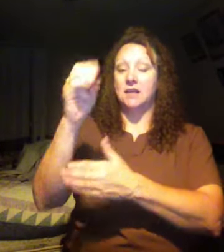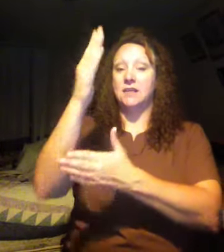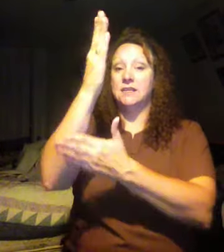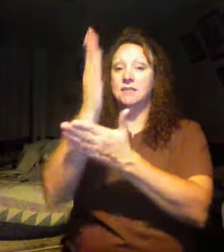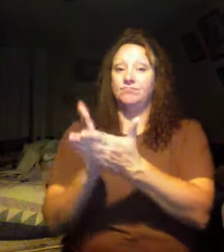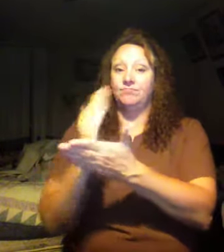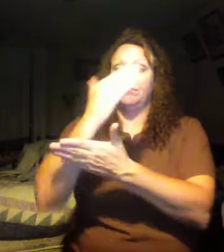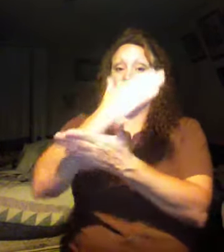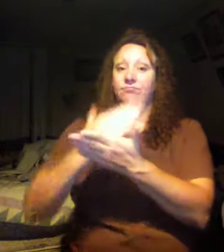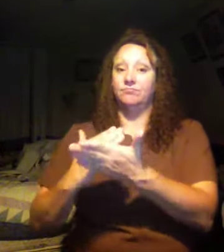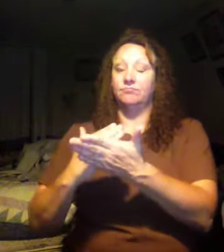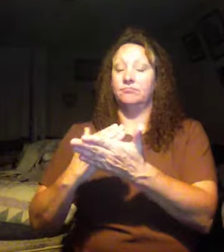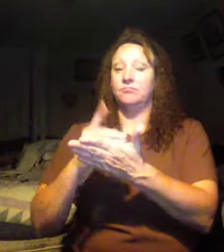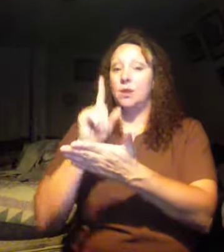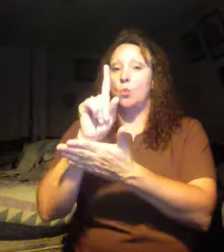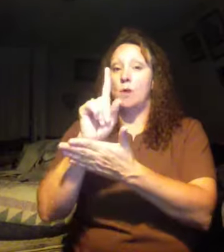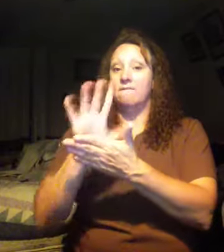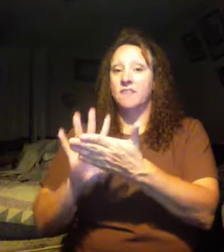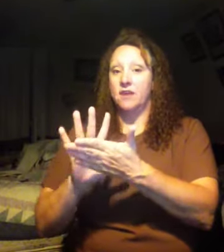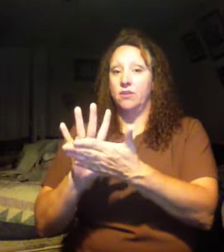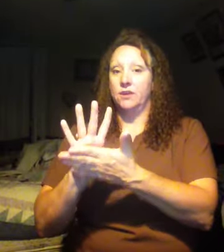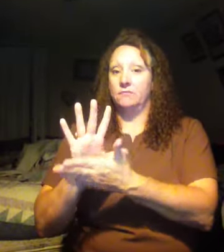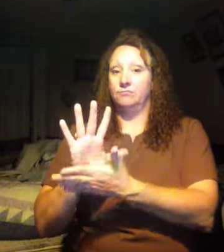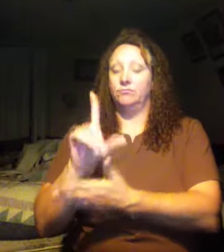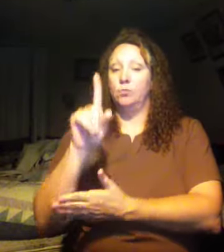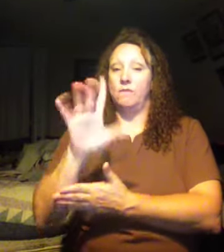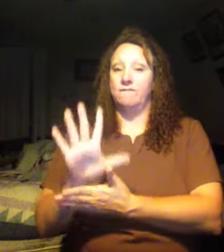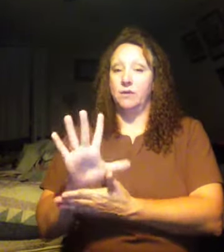fifths. Okay, each of these is 1/5 of the pie.